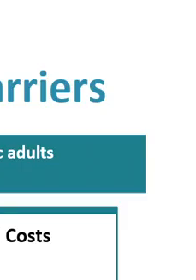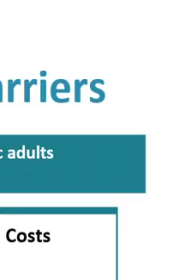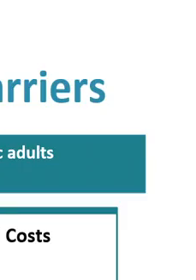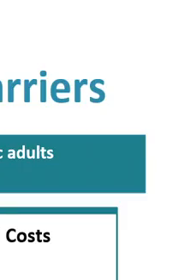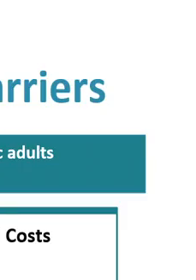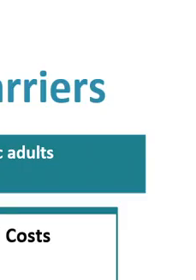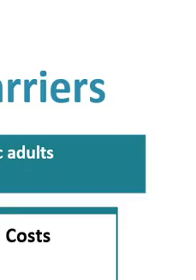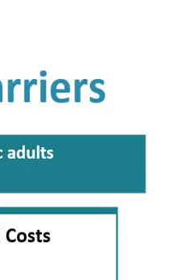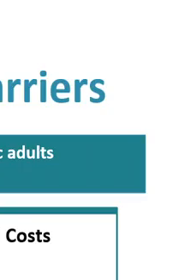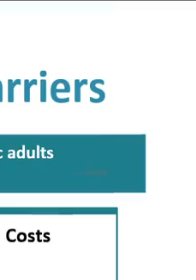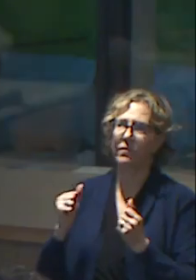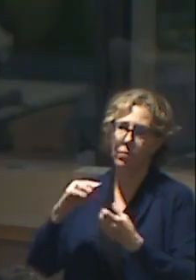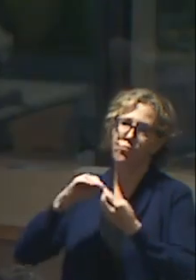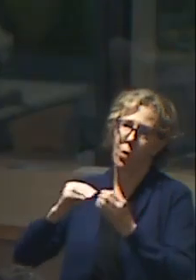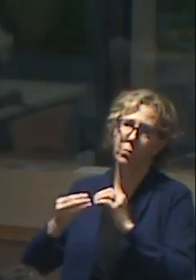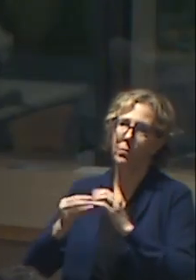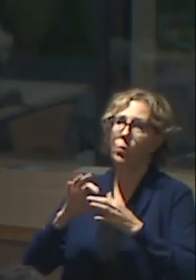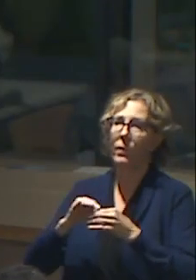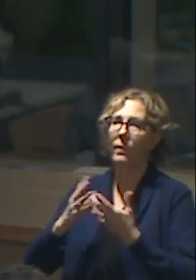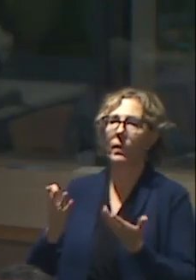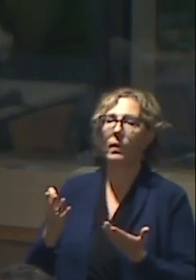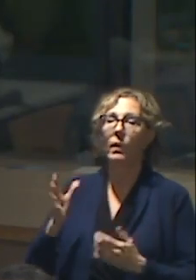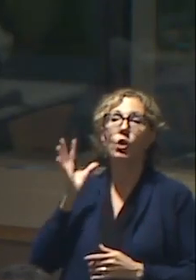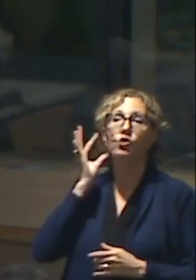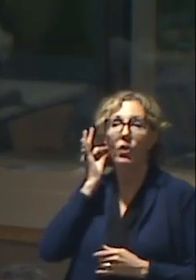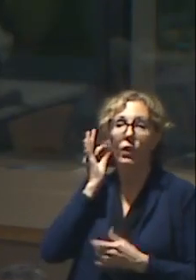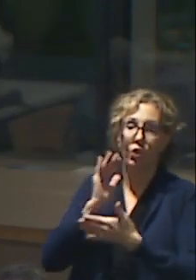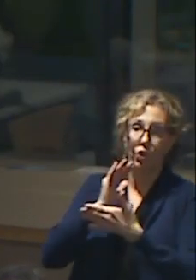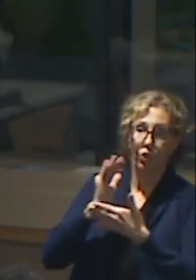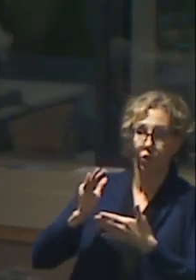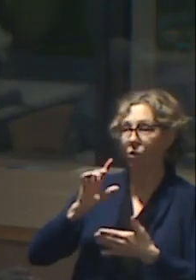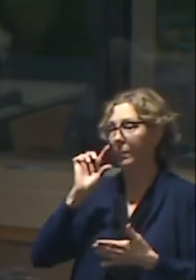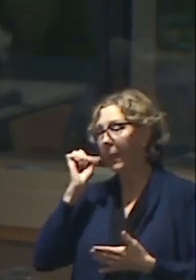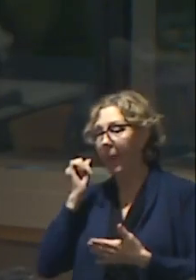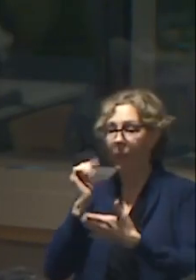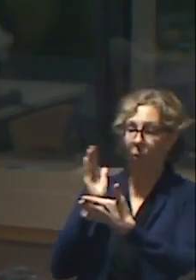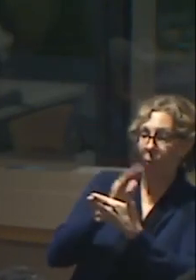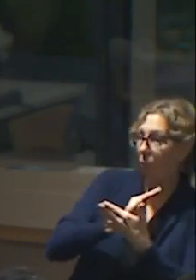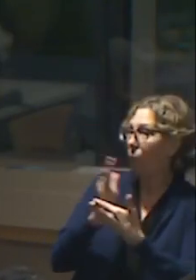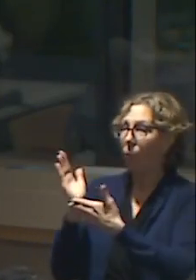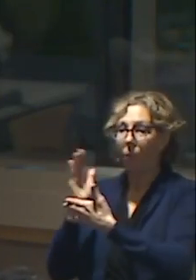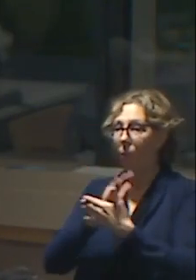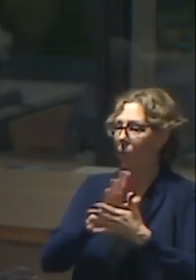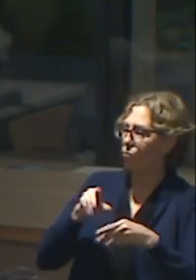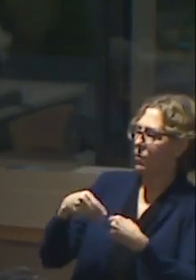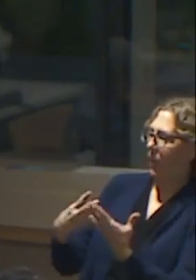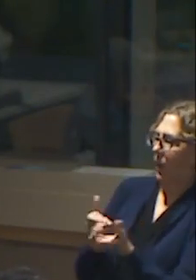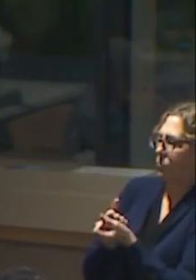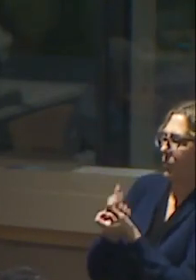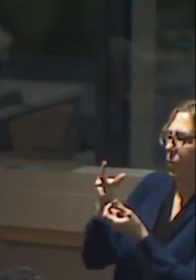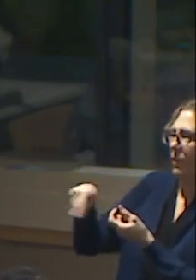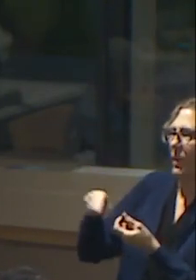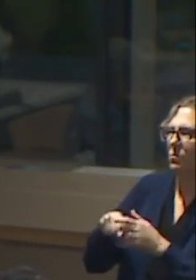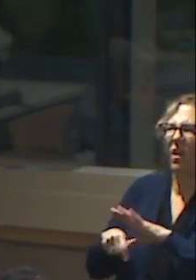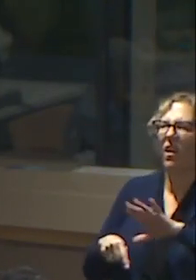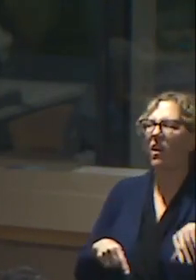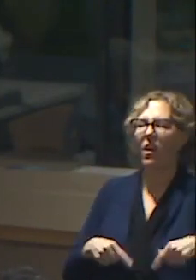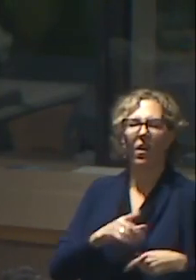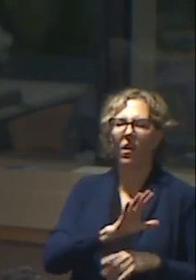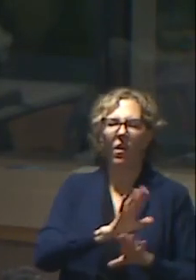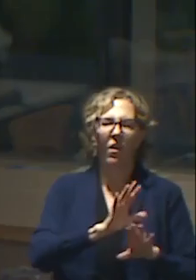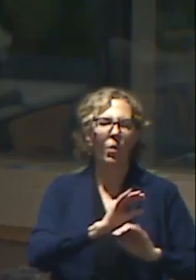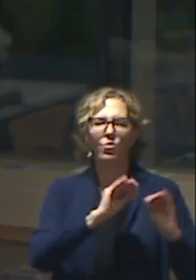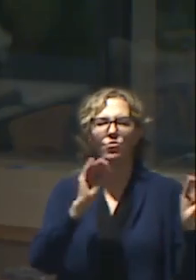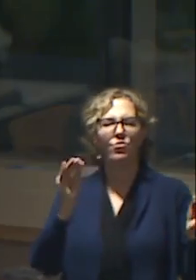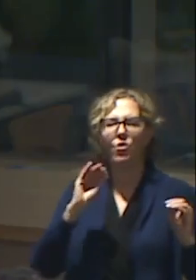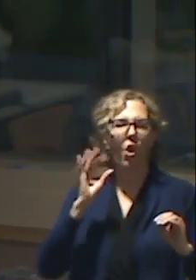gender expansive individuals who are also denied gender-affirming care under the guidance that, oh, you're not really gender divergent,